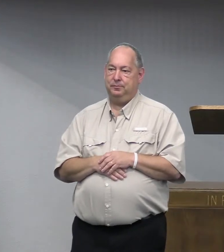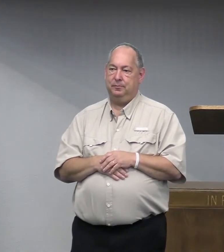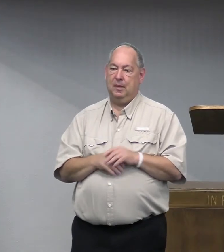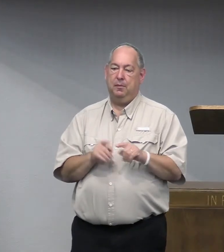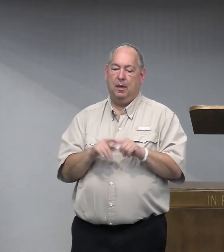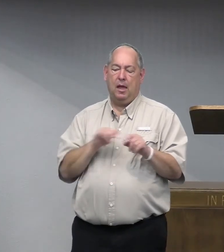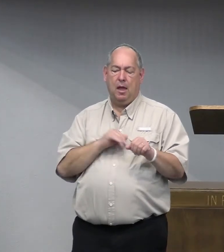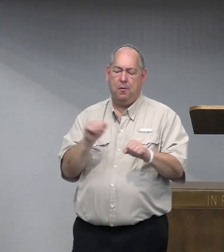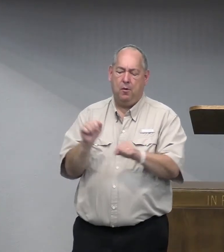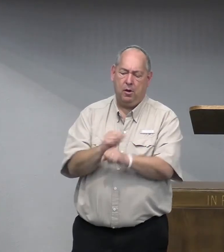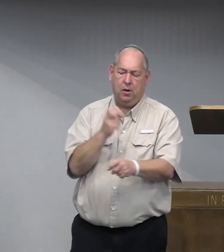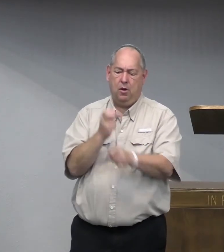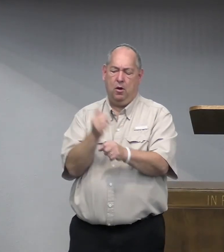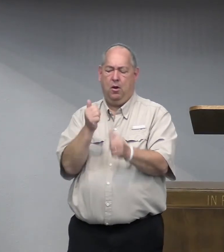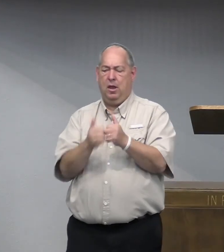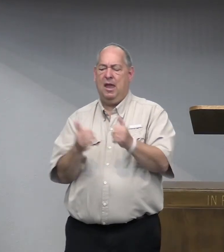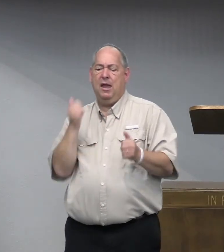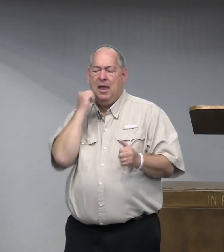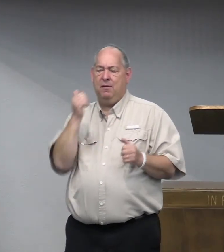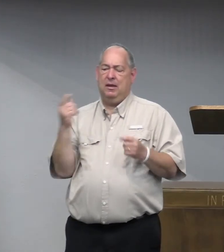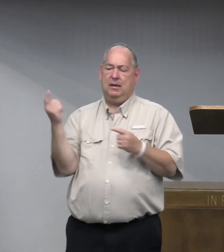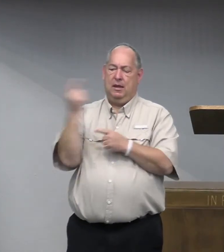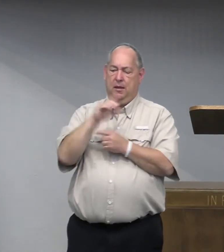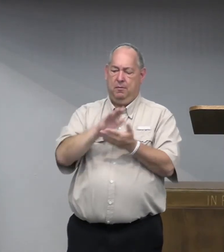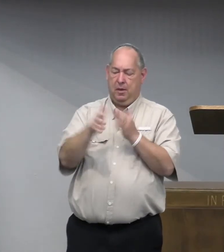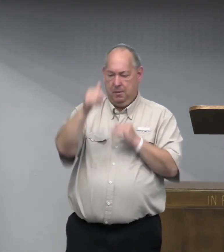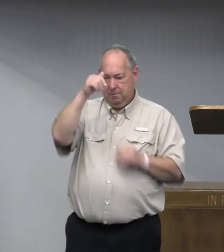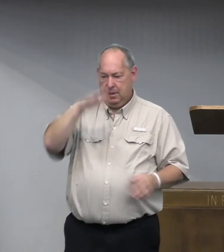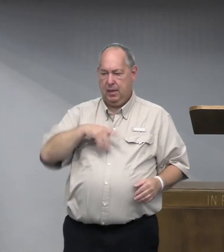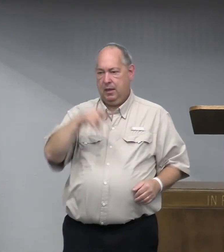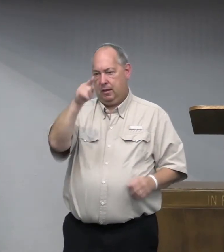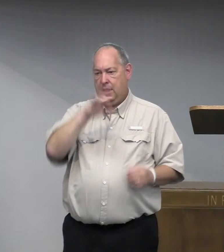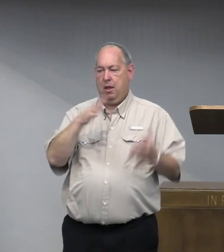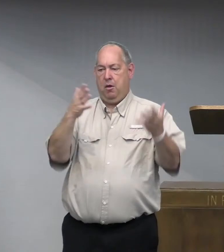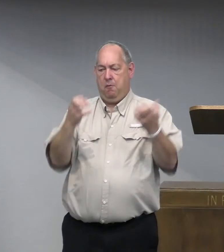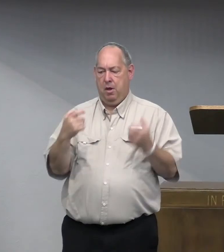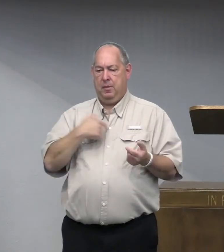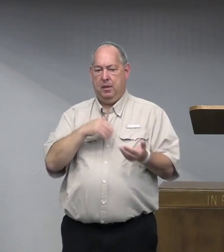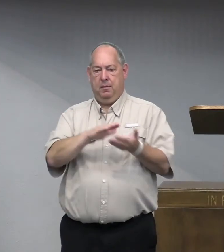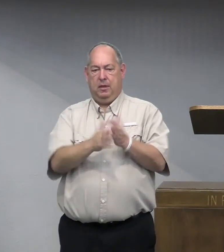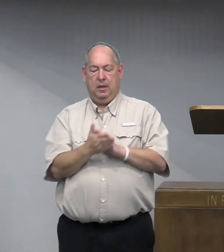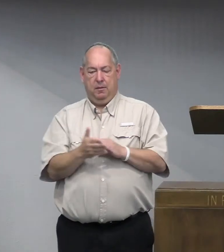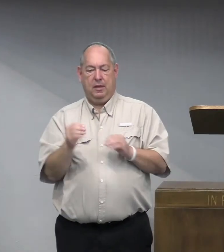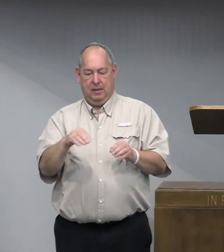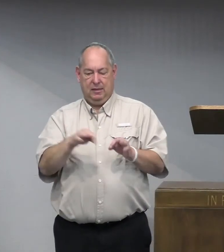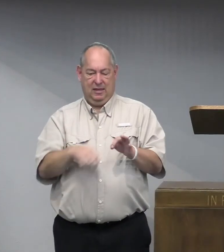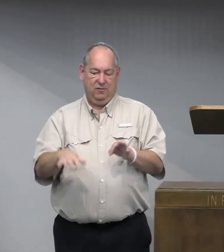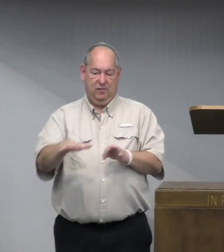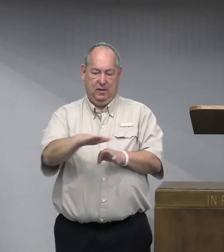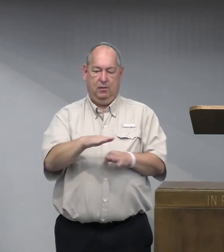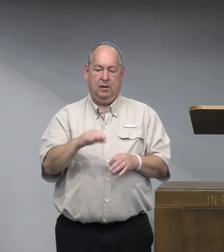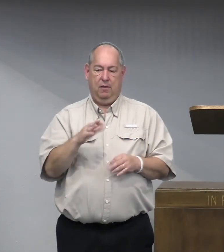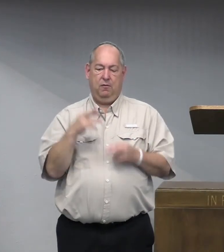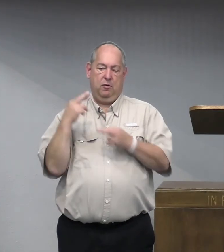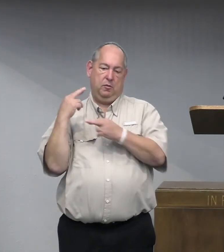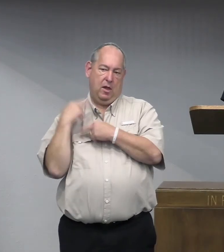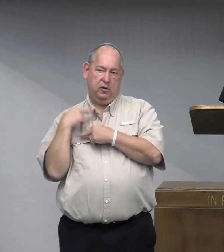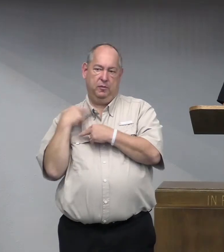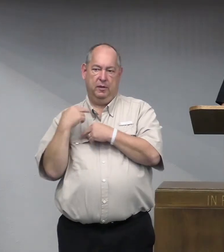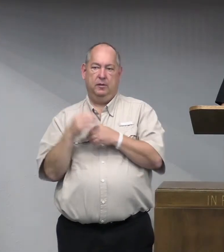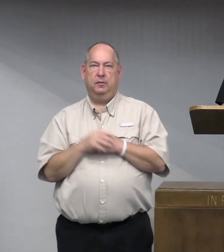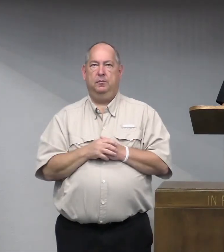But I'm working harder every day to be the man that God wants me to be, especially in this field of